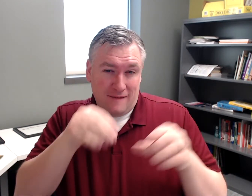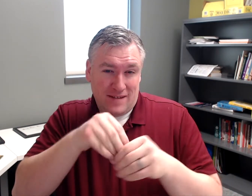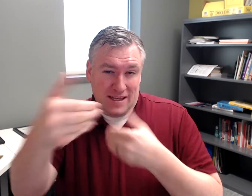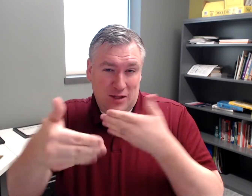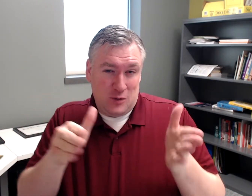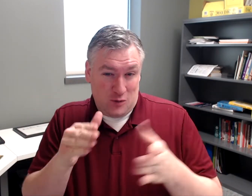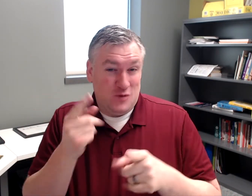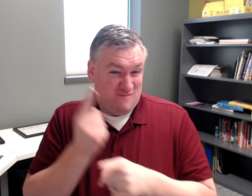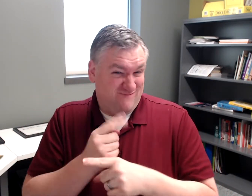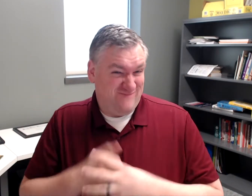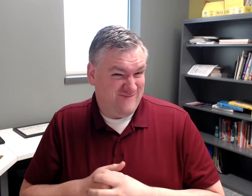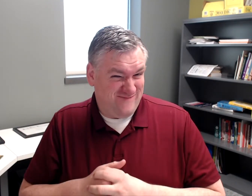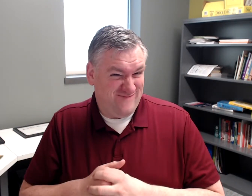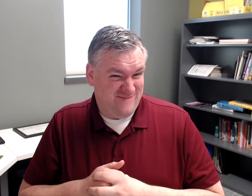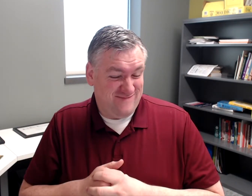the elephant in the room, right?